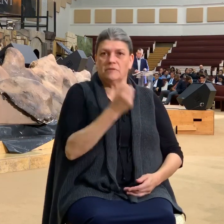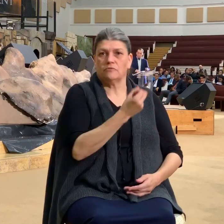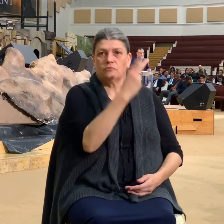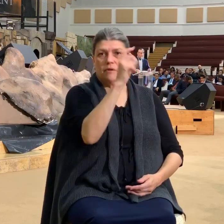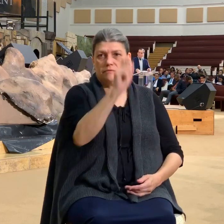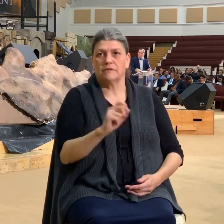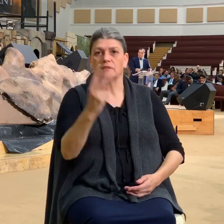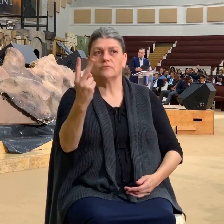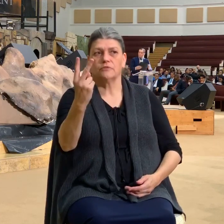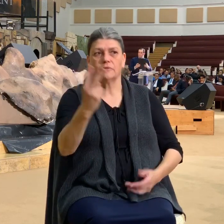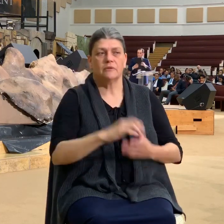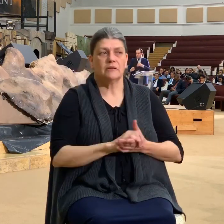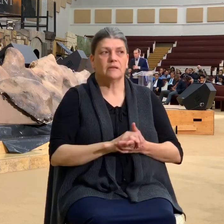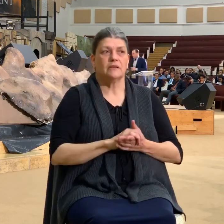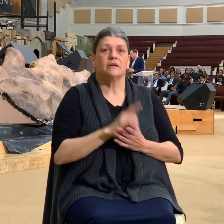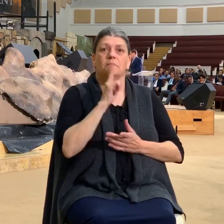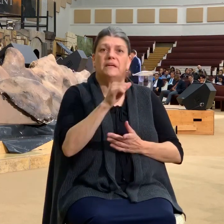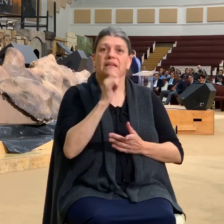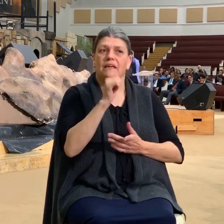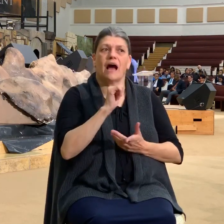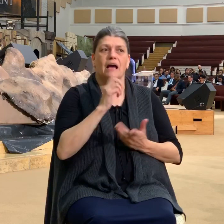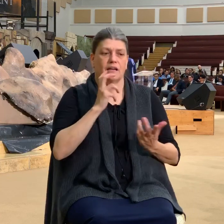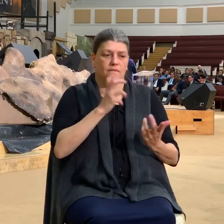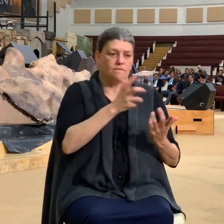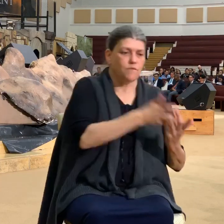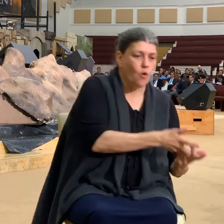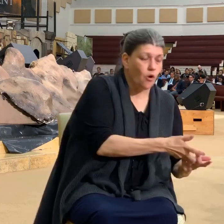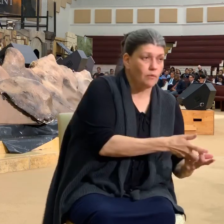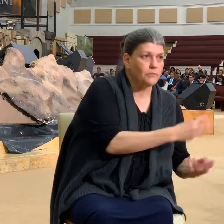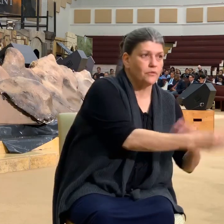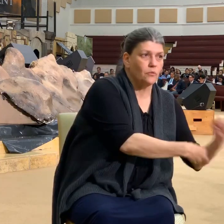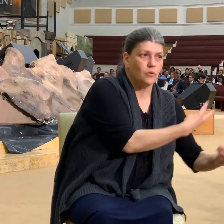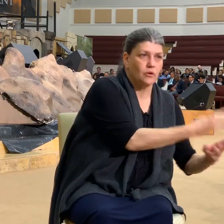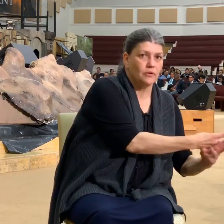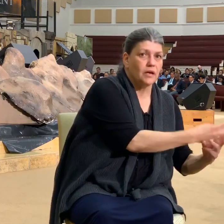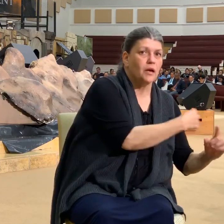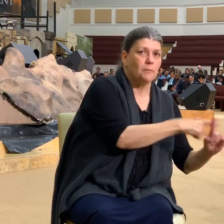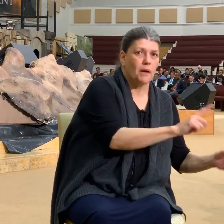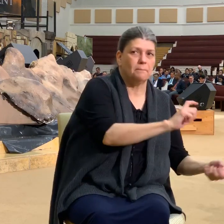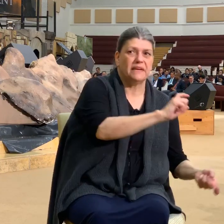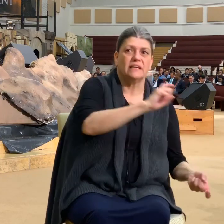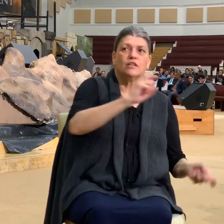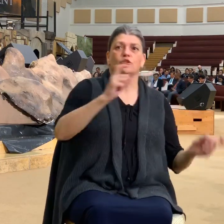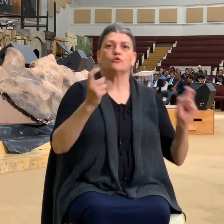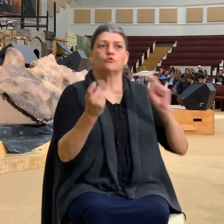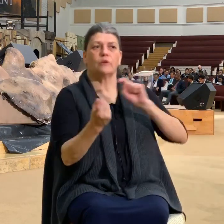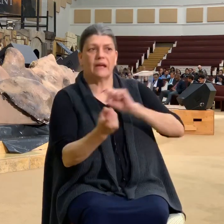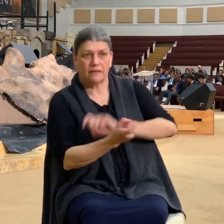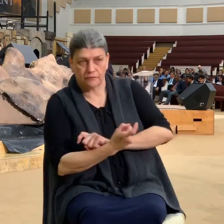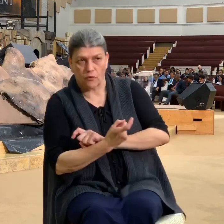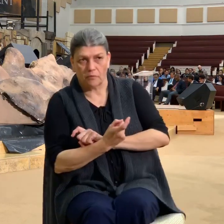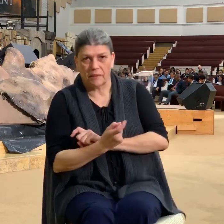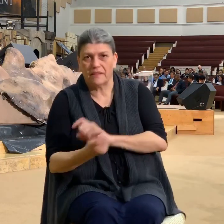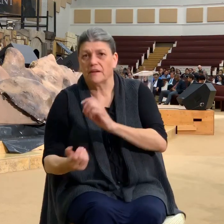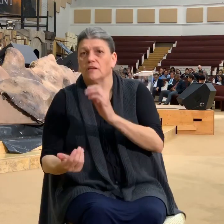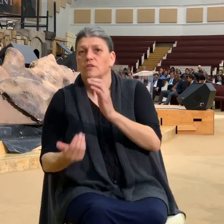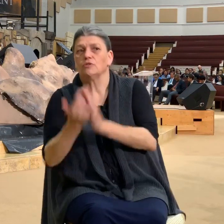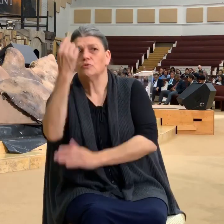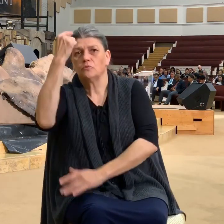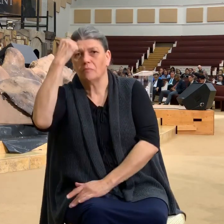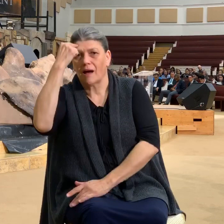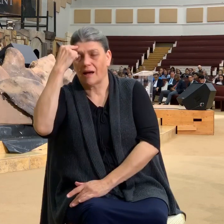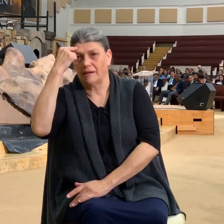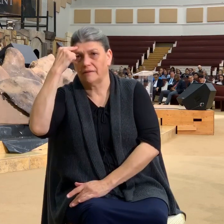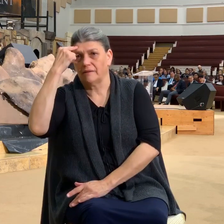there. It says, "And be not conformed to this world, but be transformed by the renewing of your mind, that you